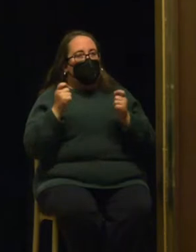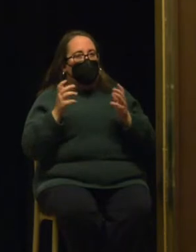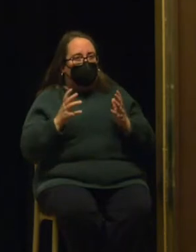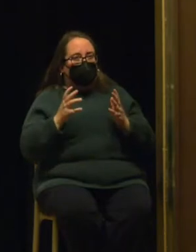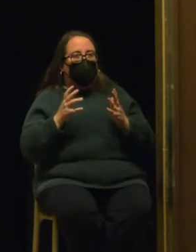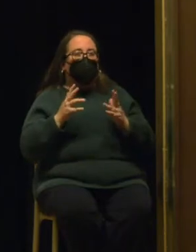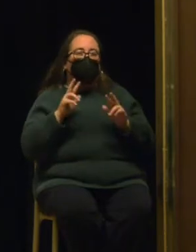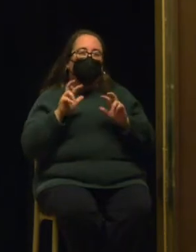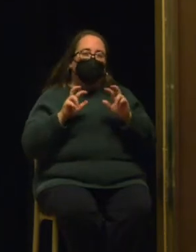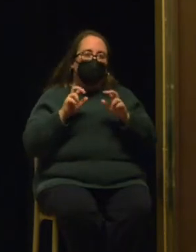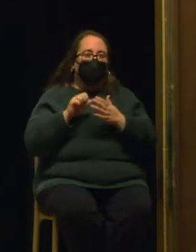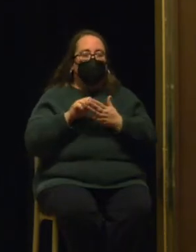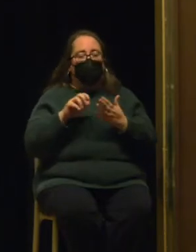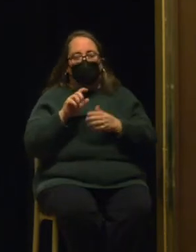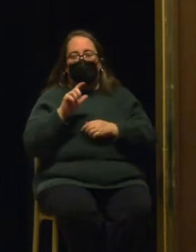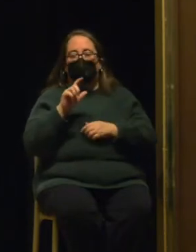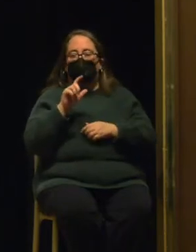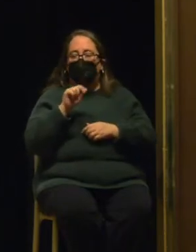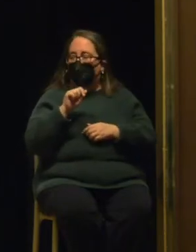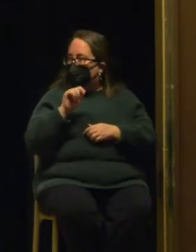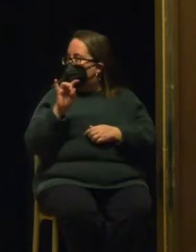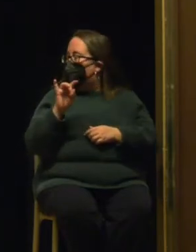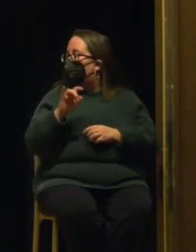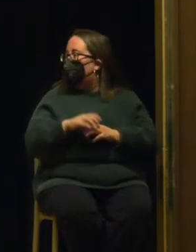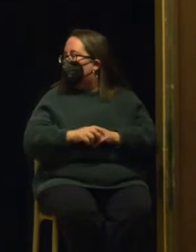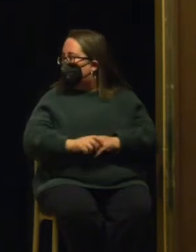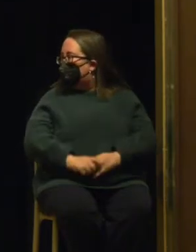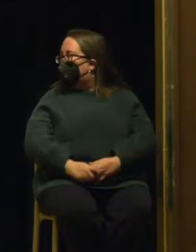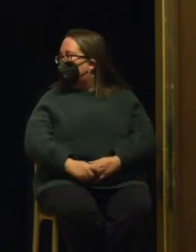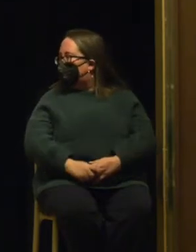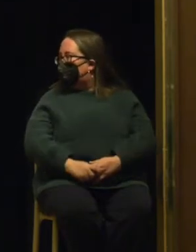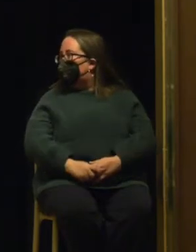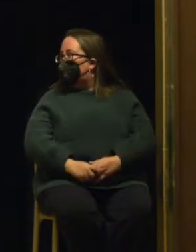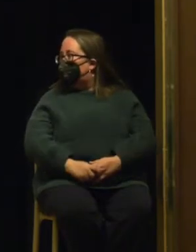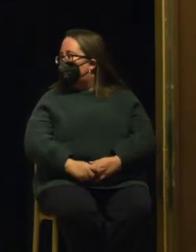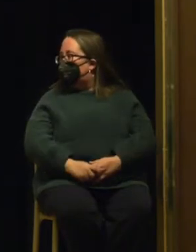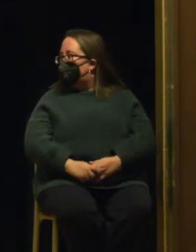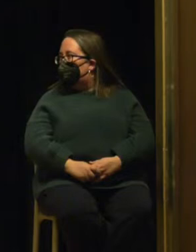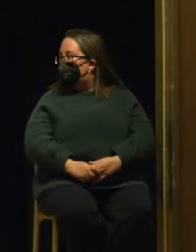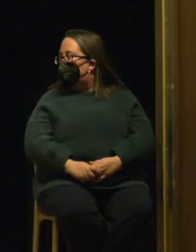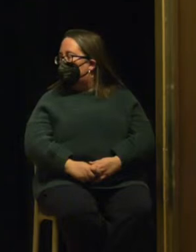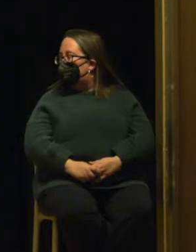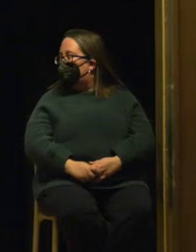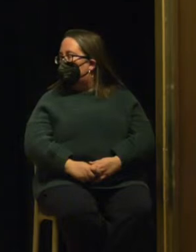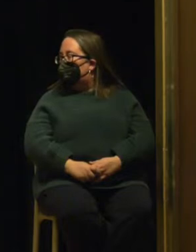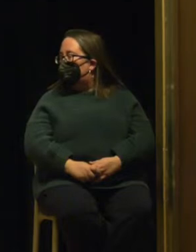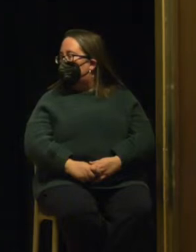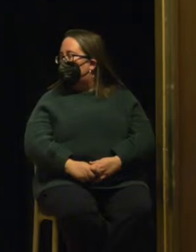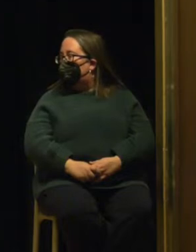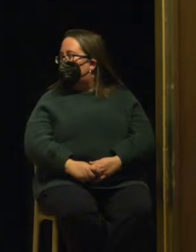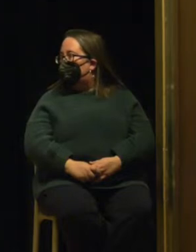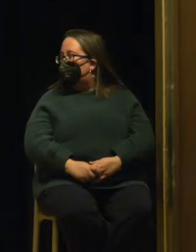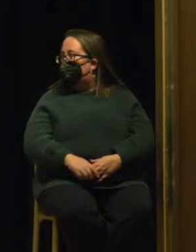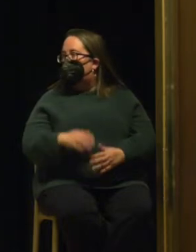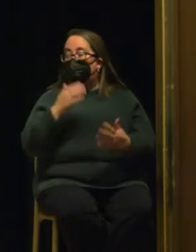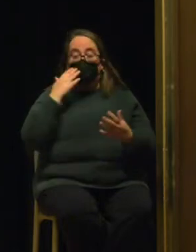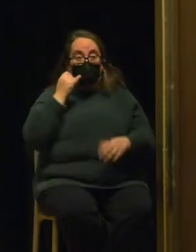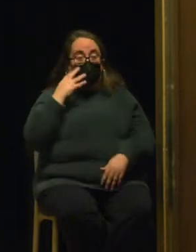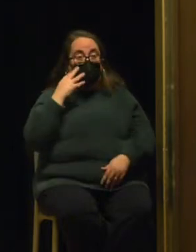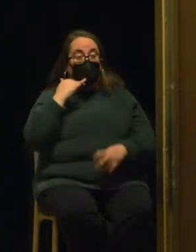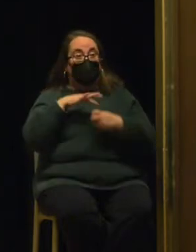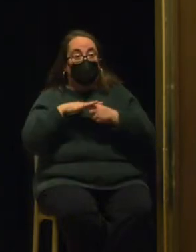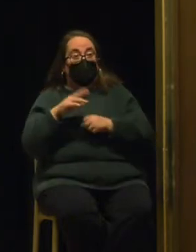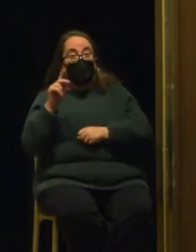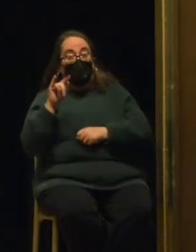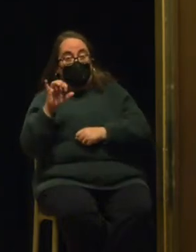well below 28 when I saw you guys. Oh, really? Yeah. Oh, so I got a story for that. I don't know if you went through the pressures of being a public company and